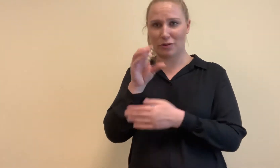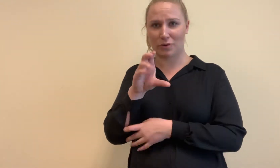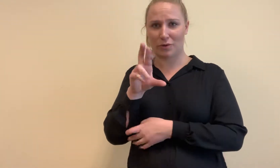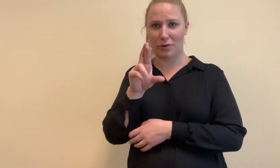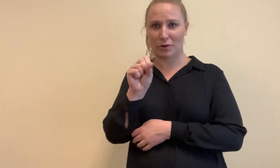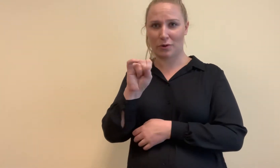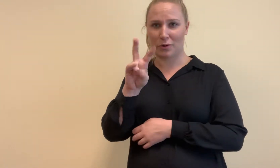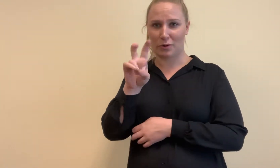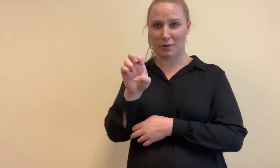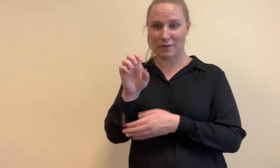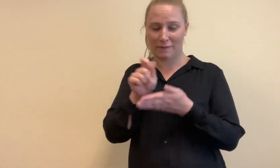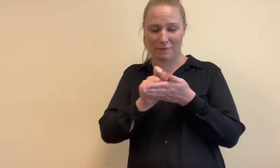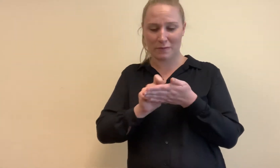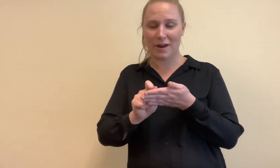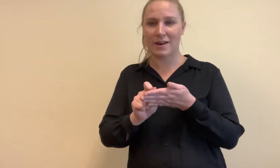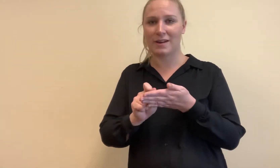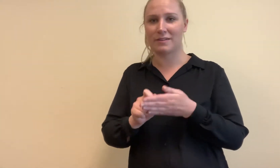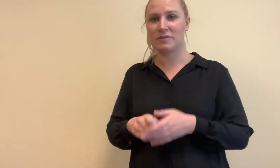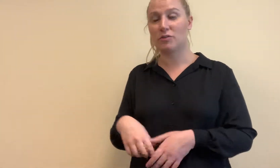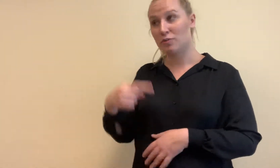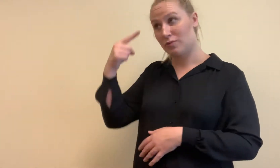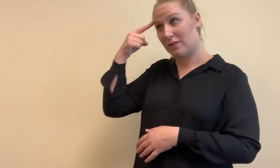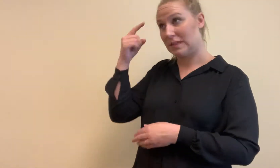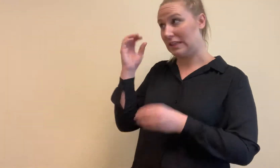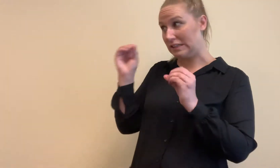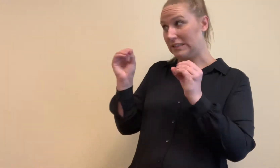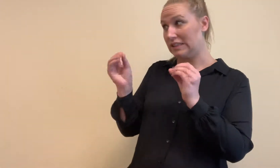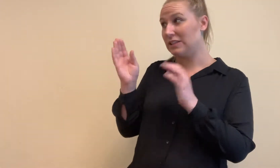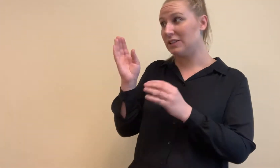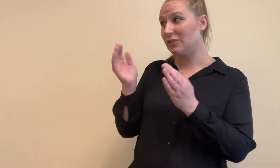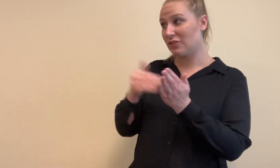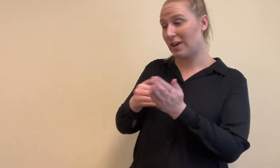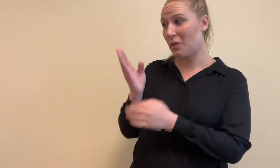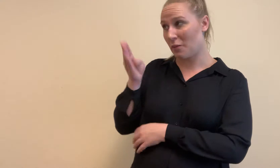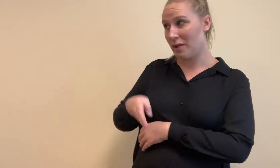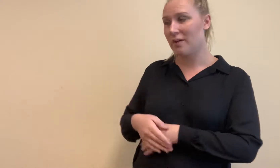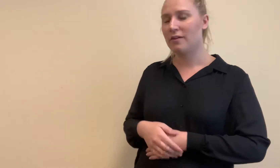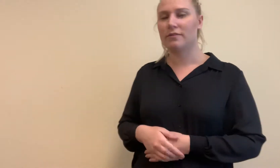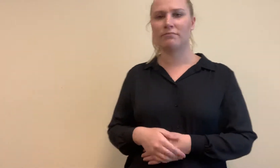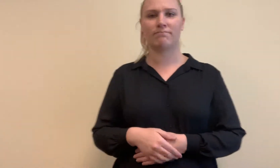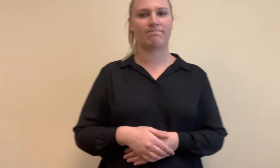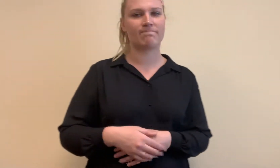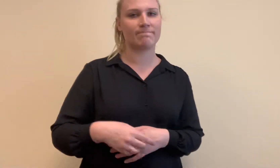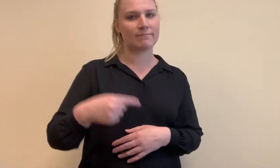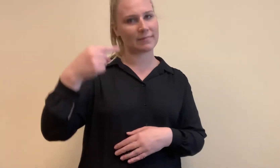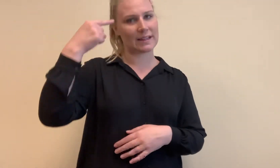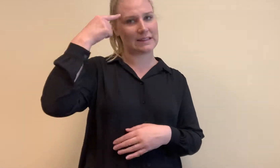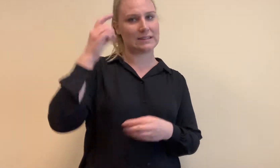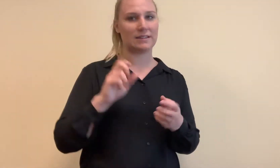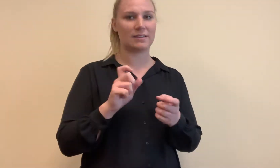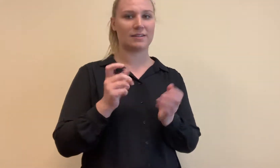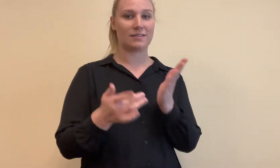do we think cursive might be coming back? Here's what I will say. I think technology has changed that